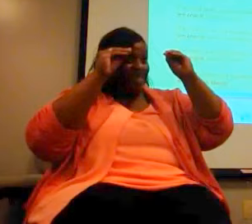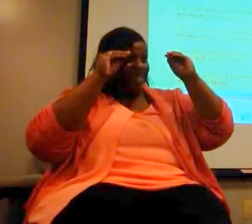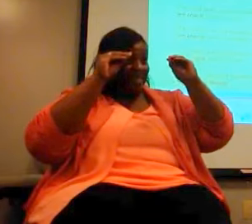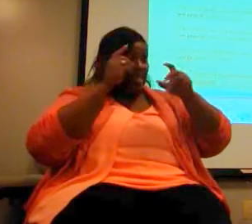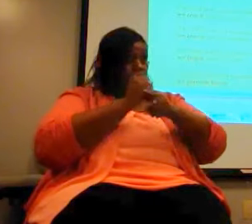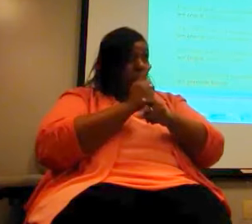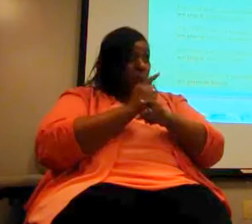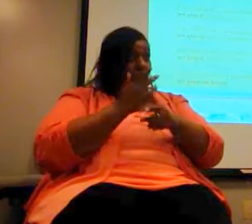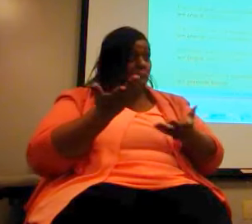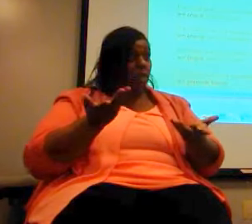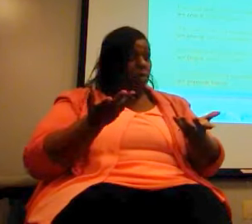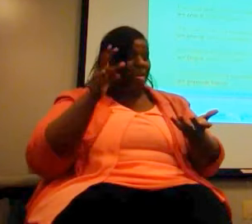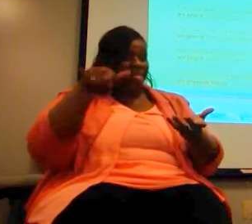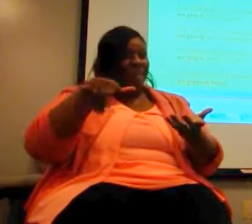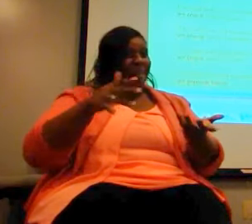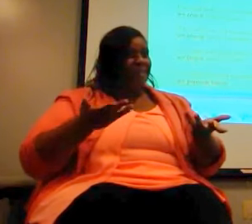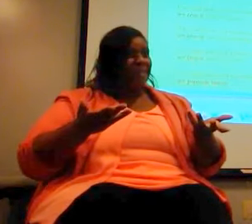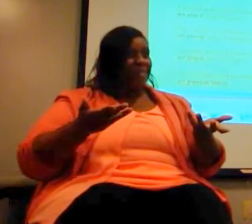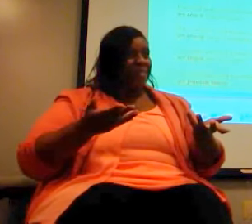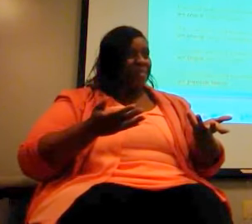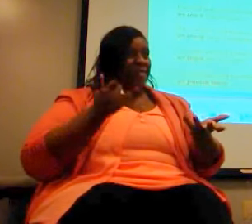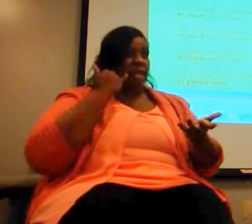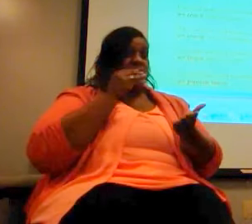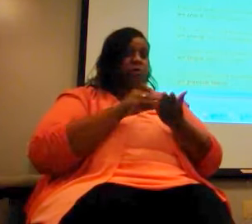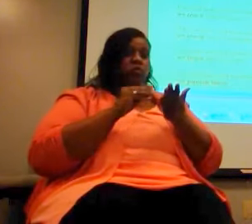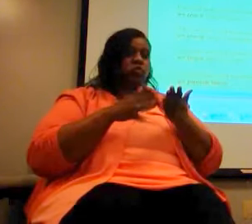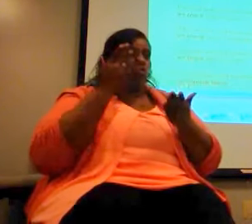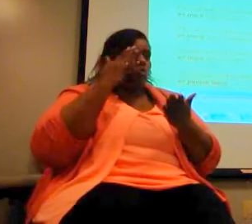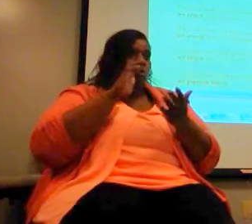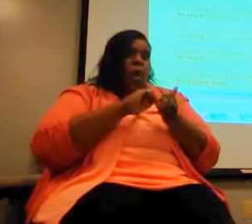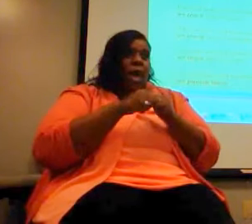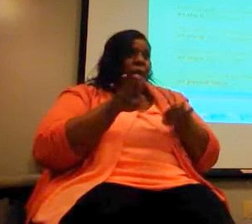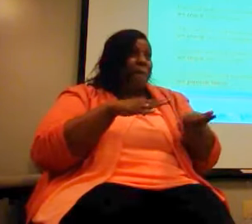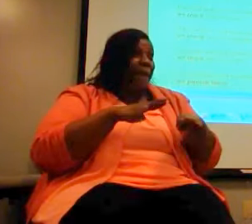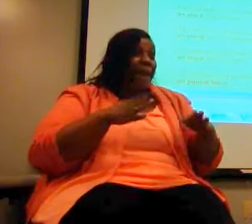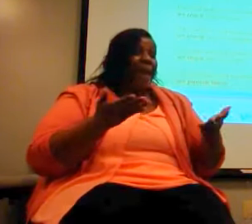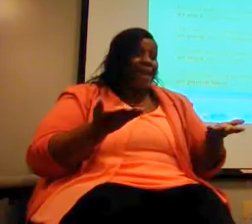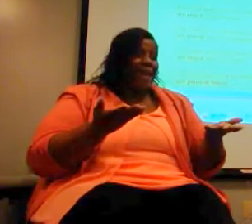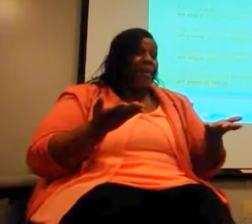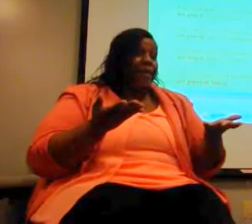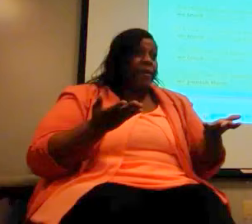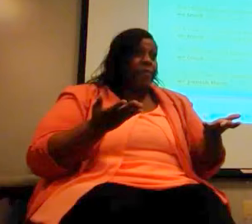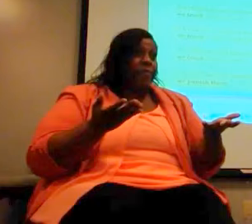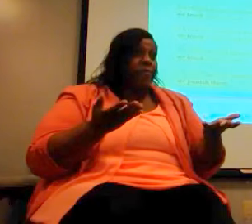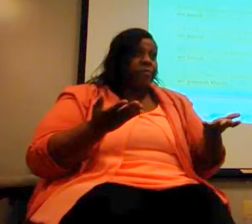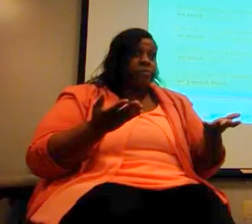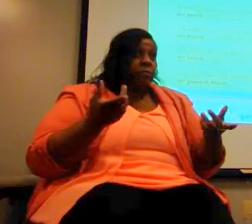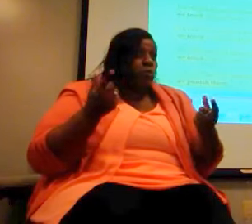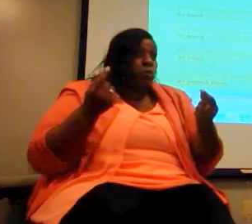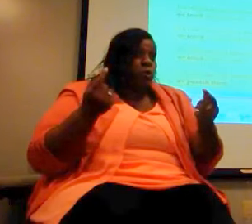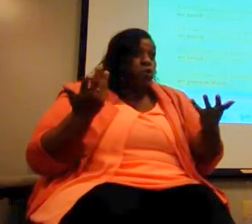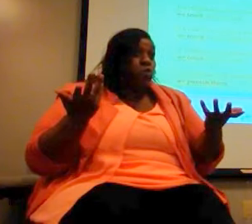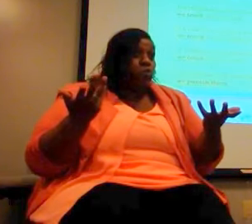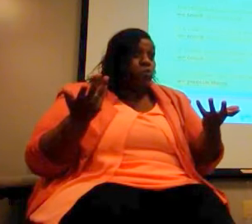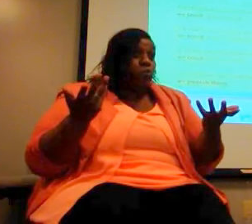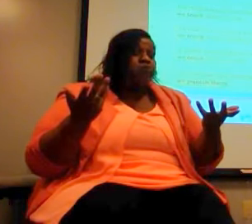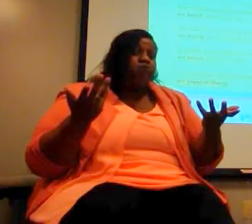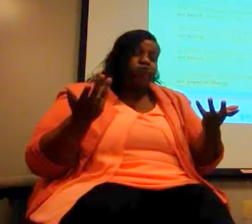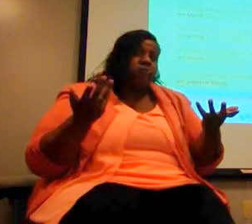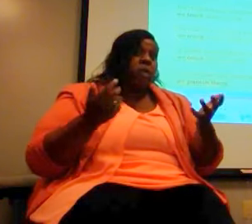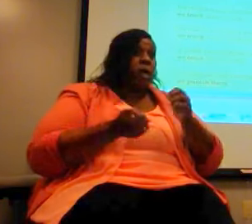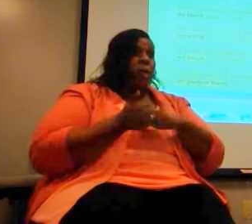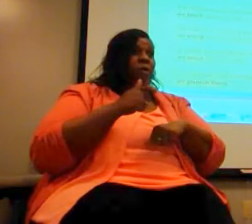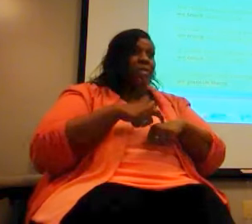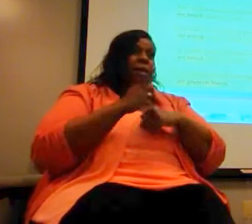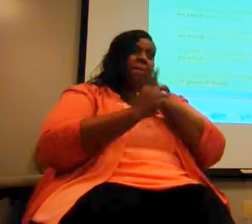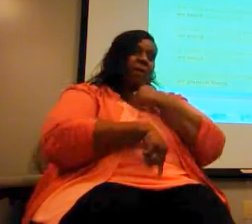things. But if a child doesn't know how to behave, typically what is done is we punish